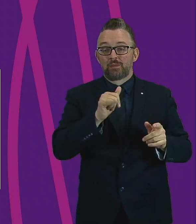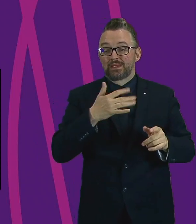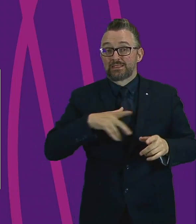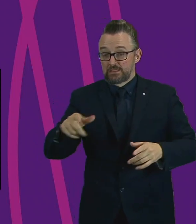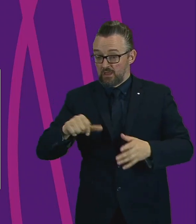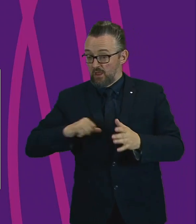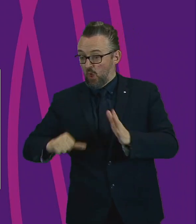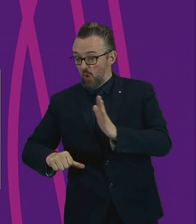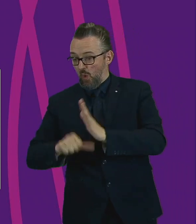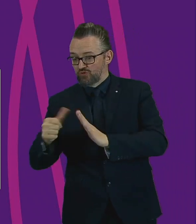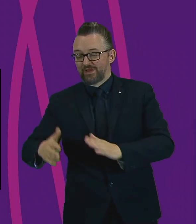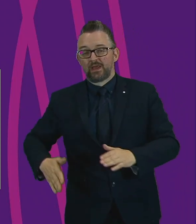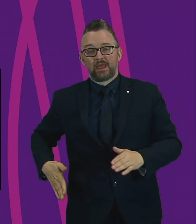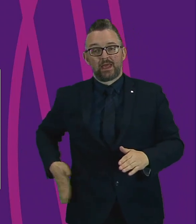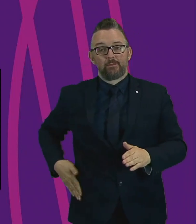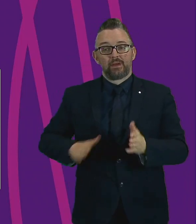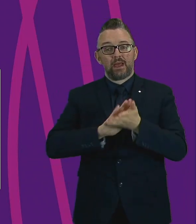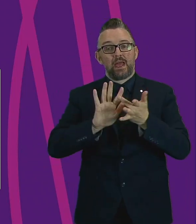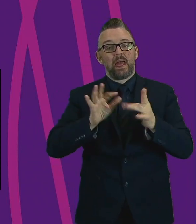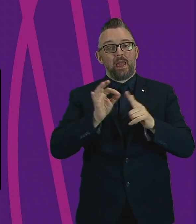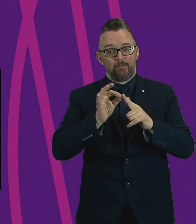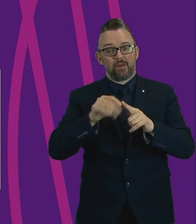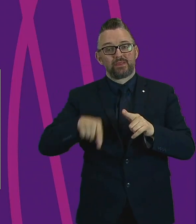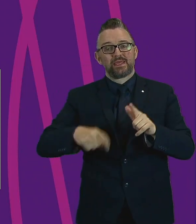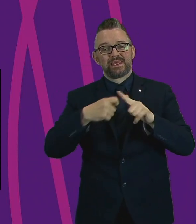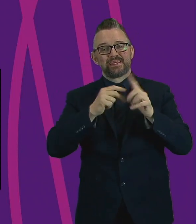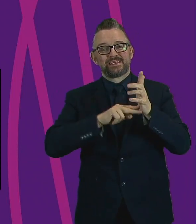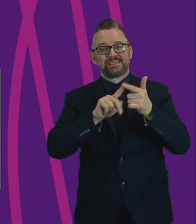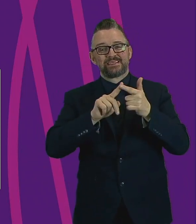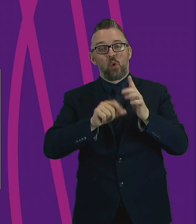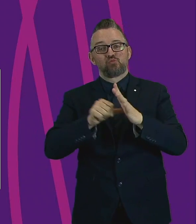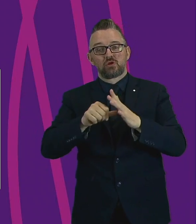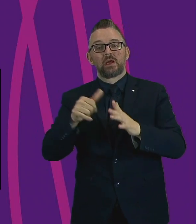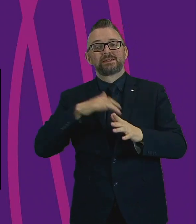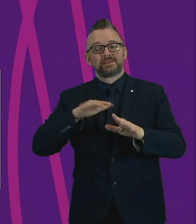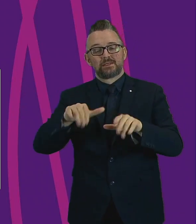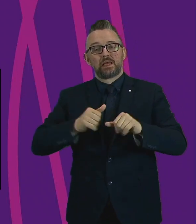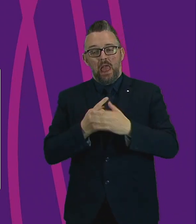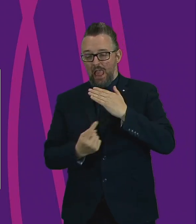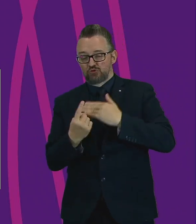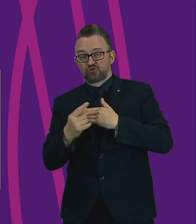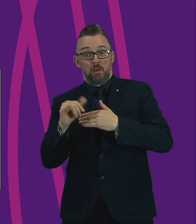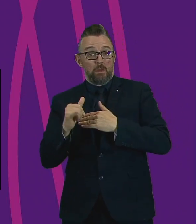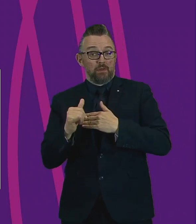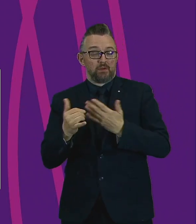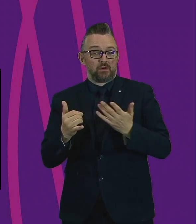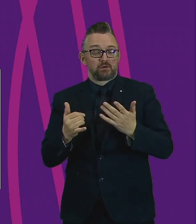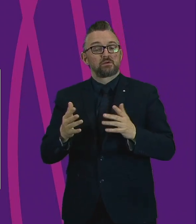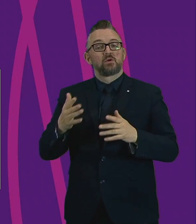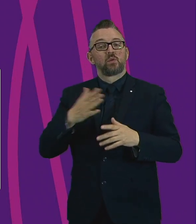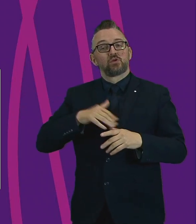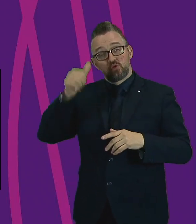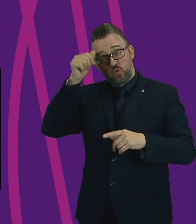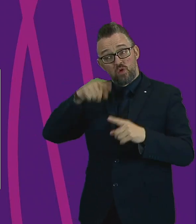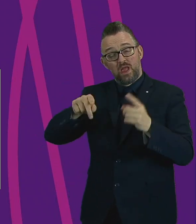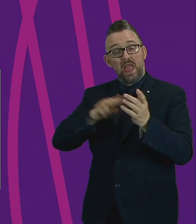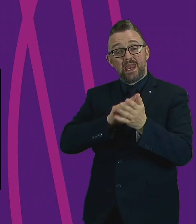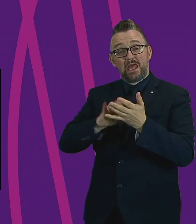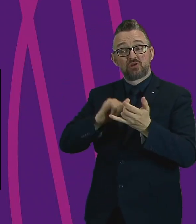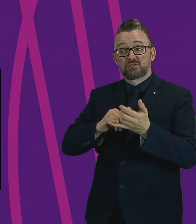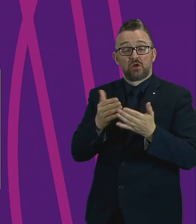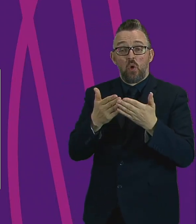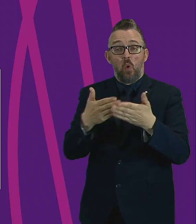elective hip and knee replacements, for instance. And in addition, we need to make sure that people know that the NHS is open for